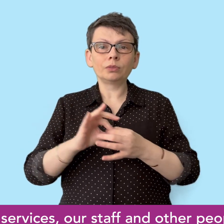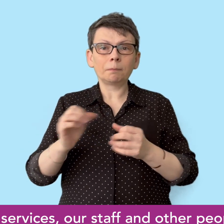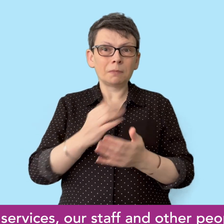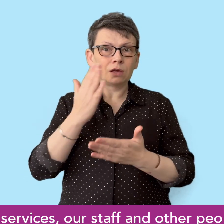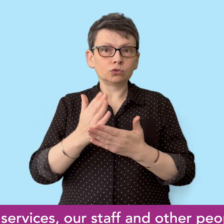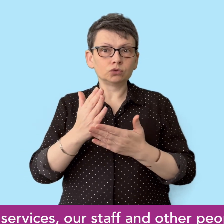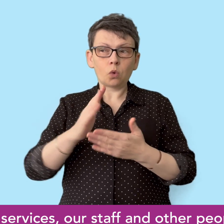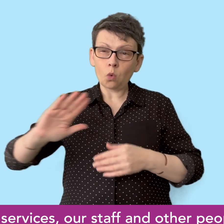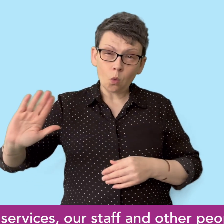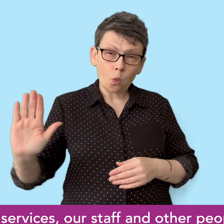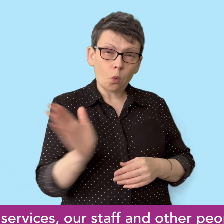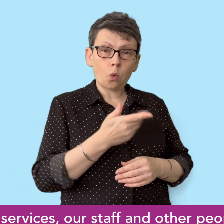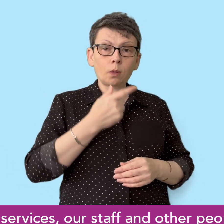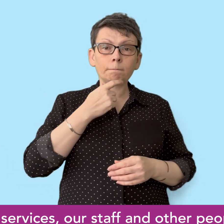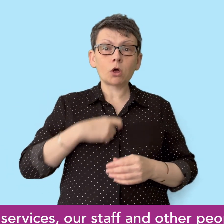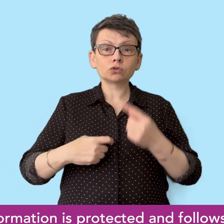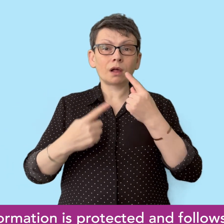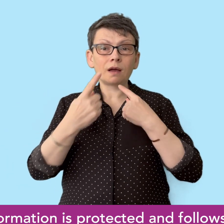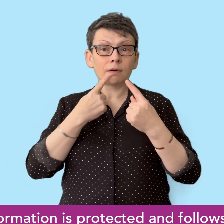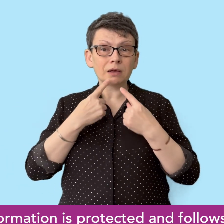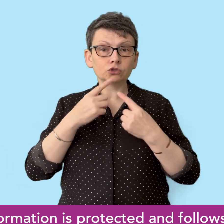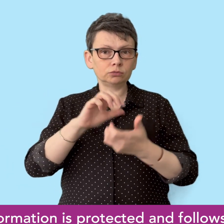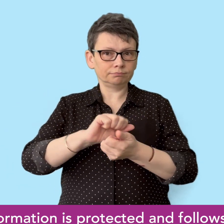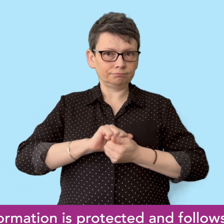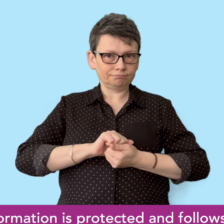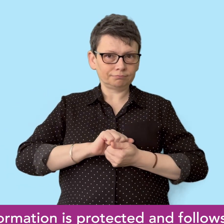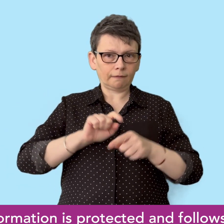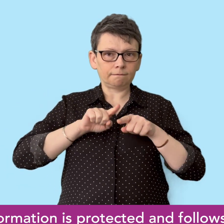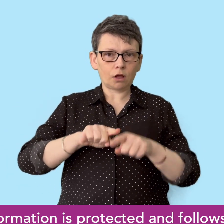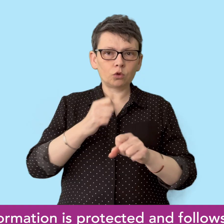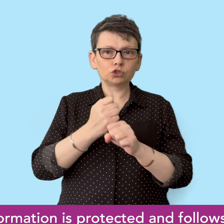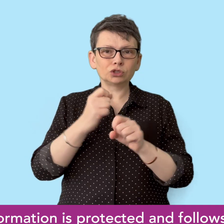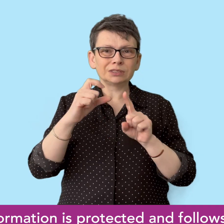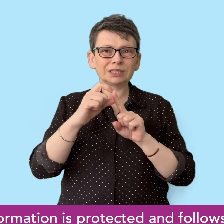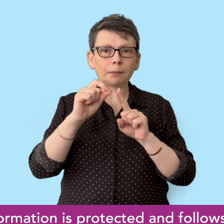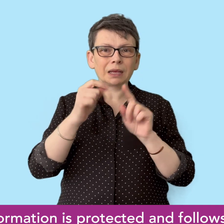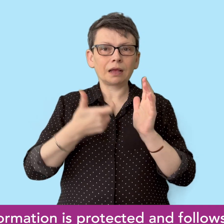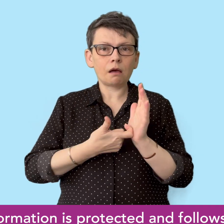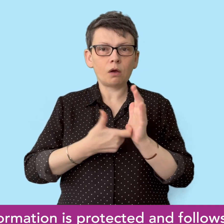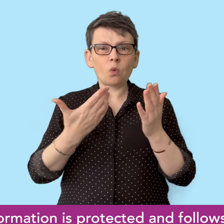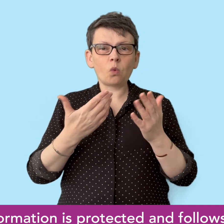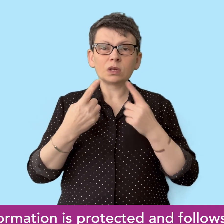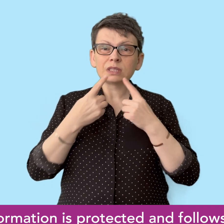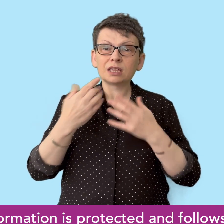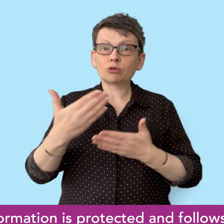Make sure that all personal information is protected and follows GDPR regulations and data protection